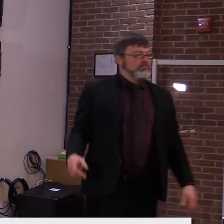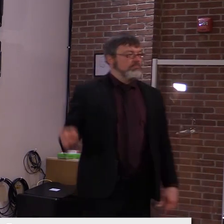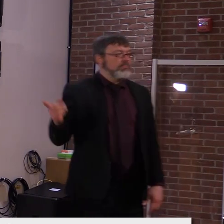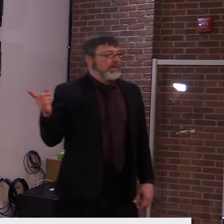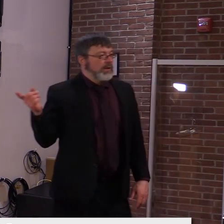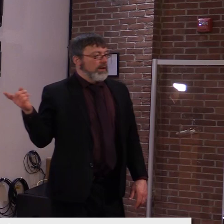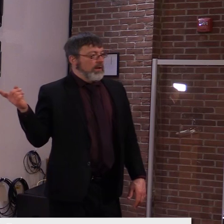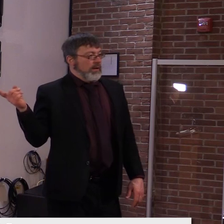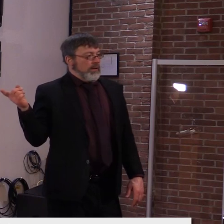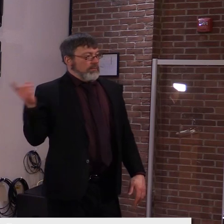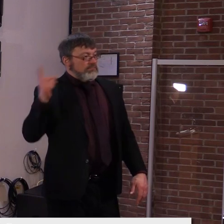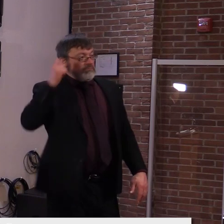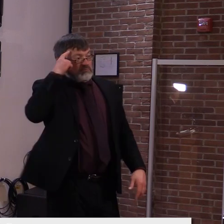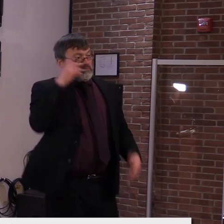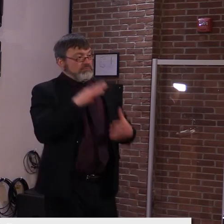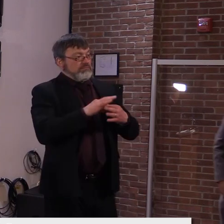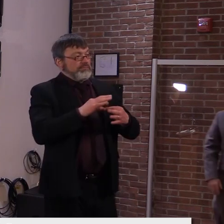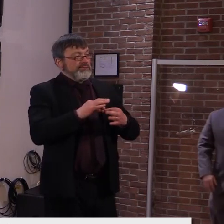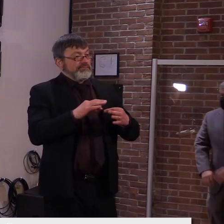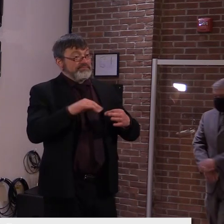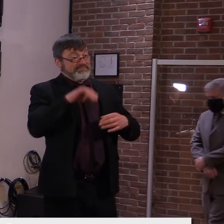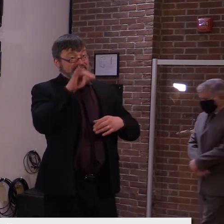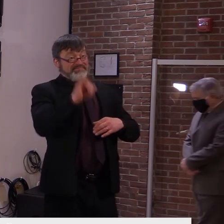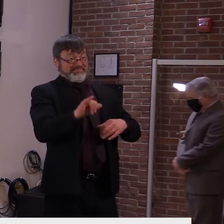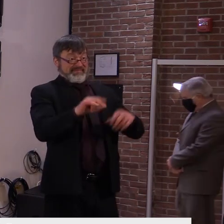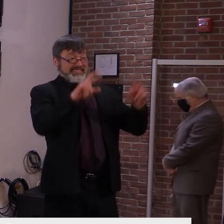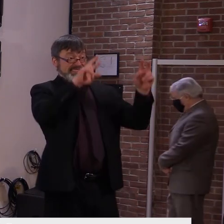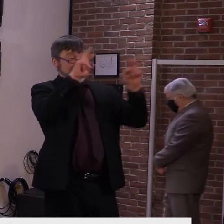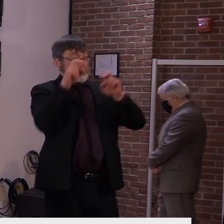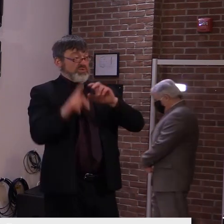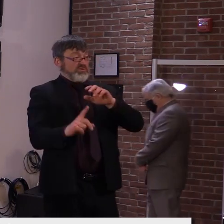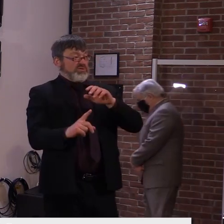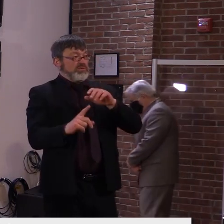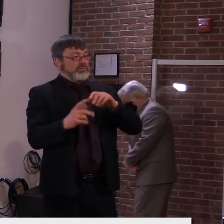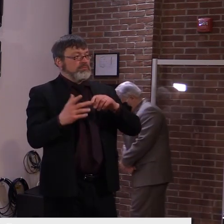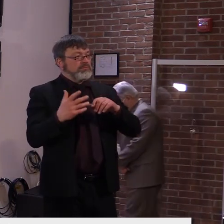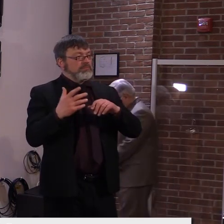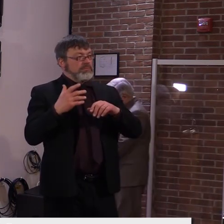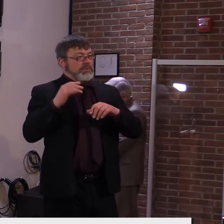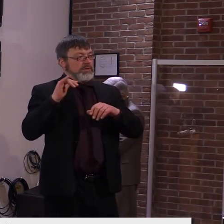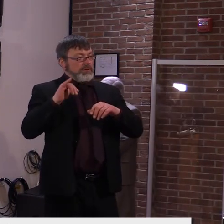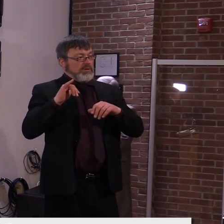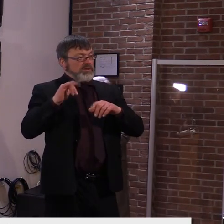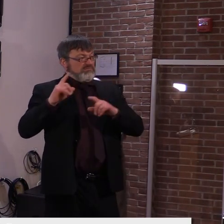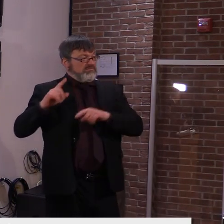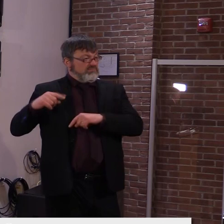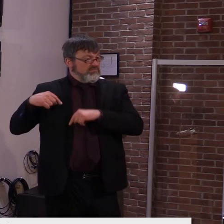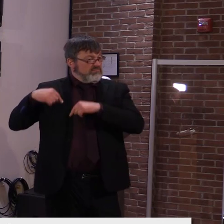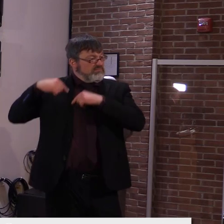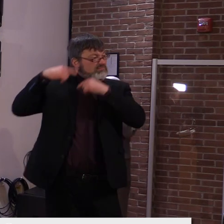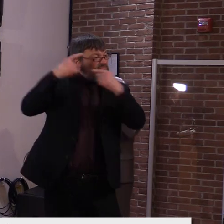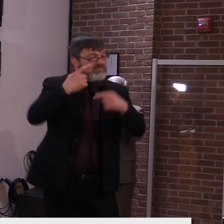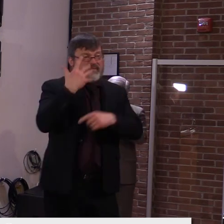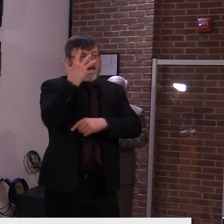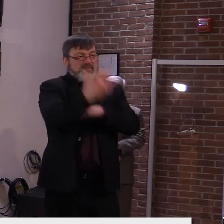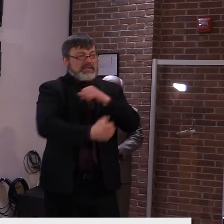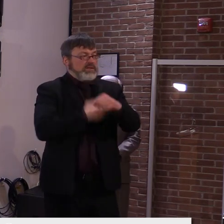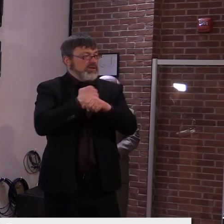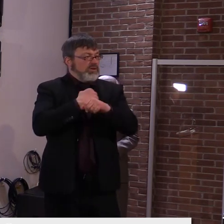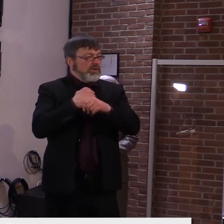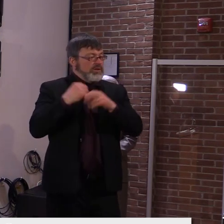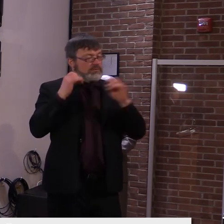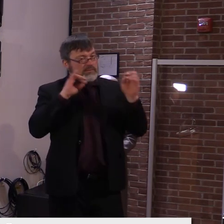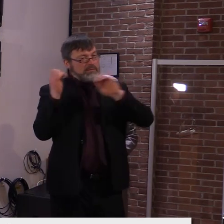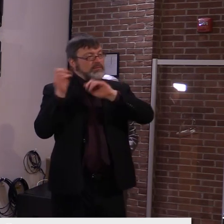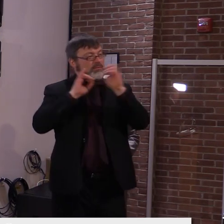issue that I've been putting forward. This will be the fifth year that I've included this in our projections on what we